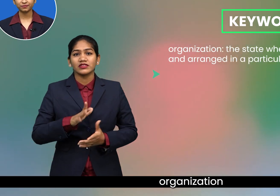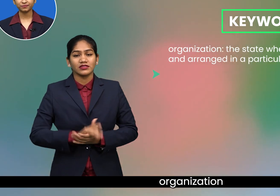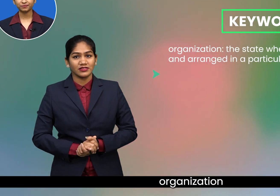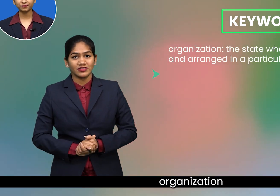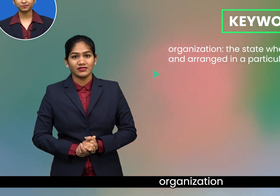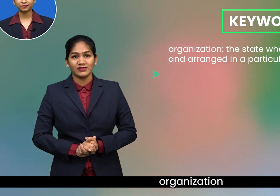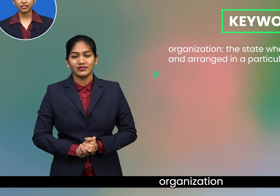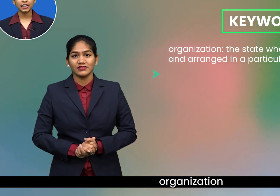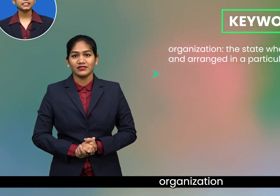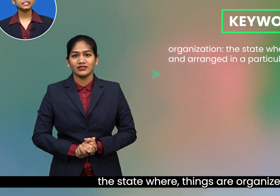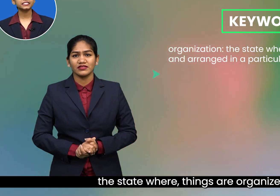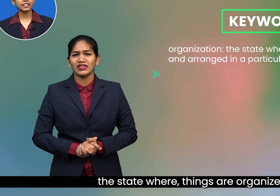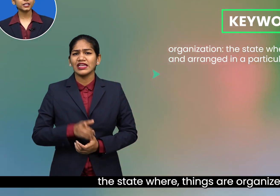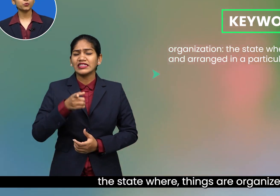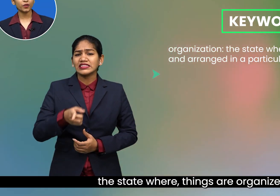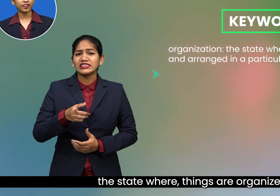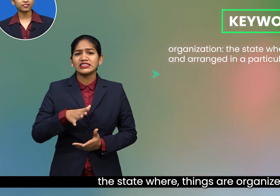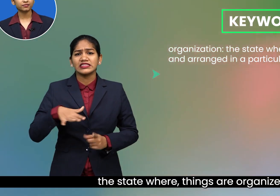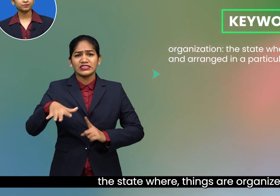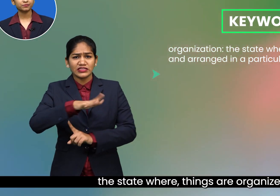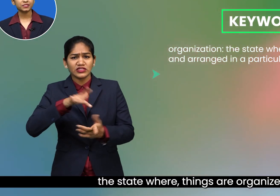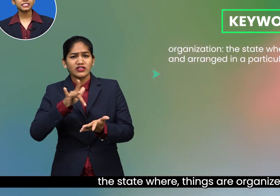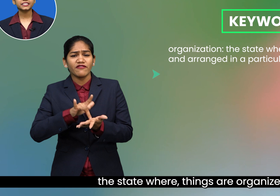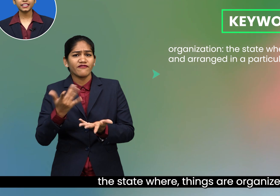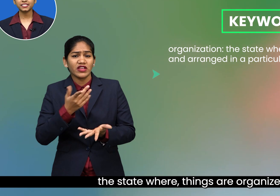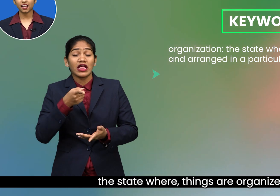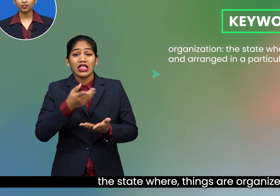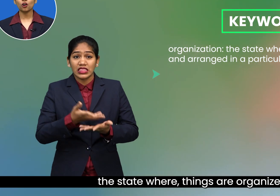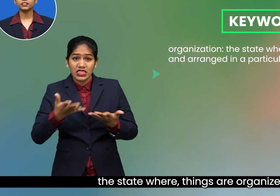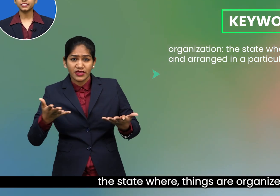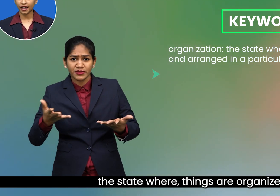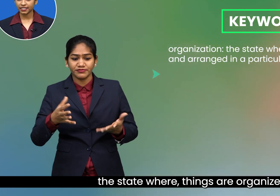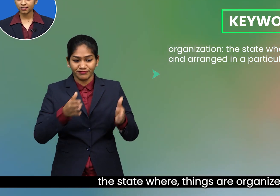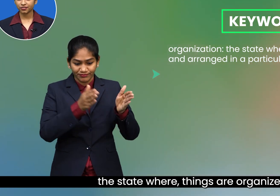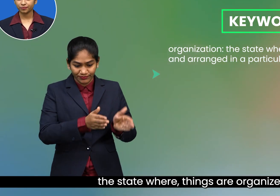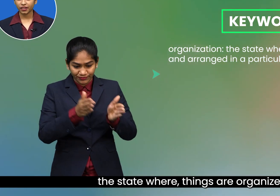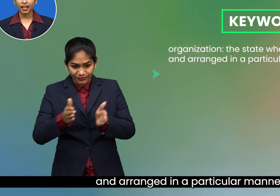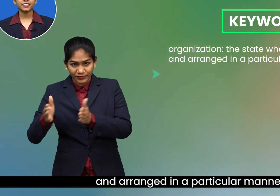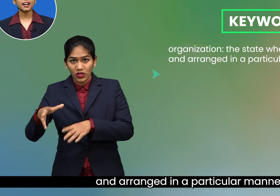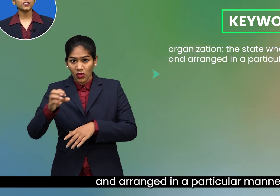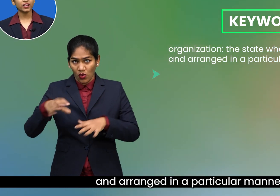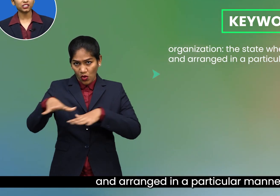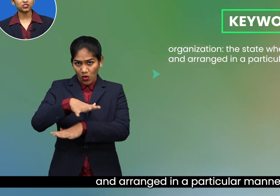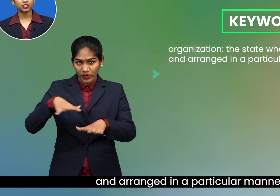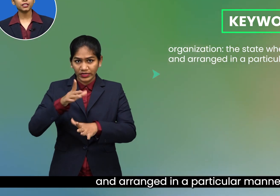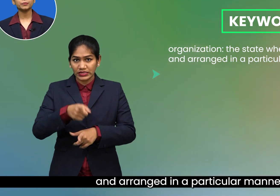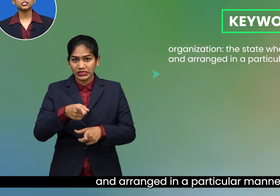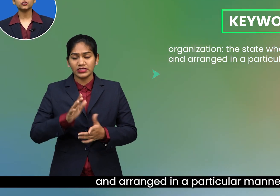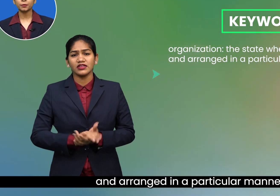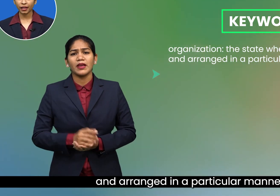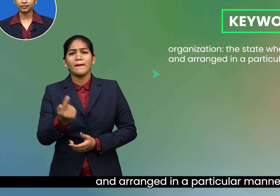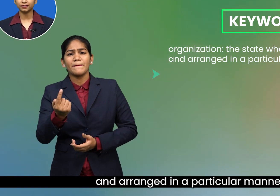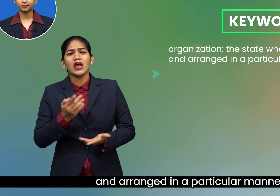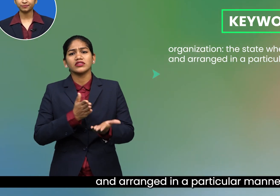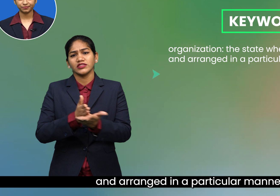organization, the state where things are organized and arranged in a